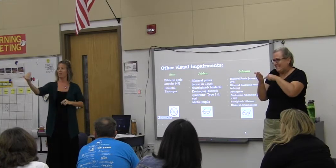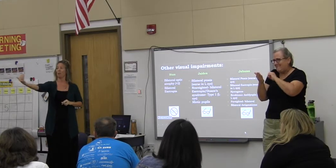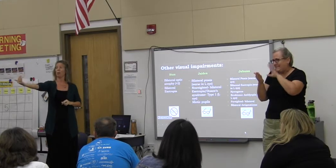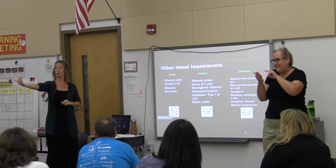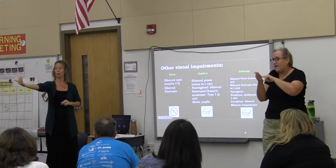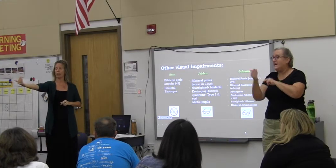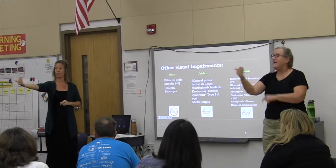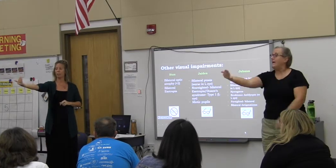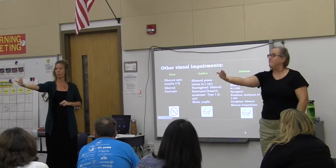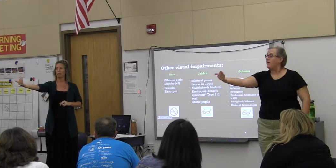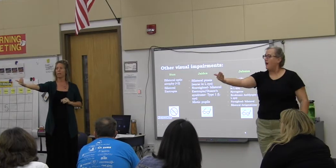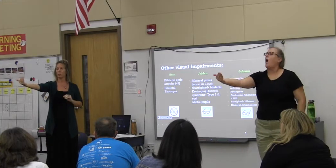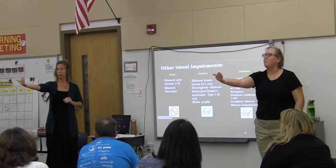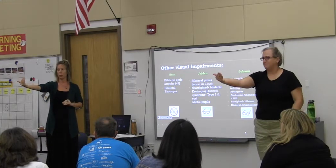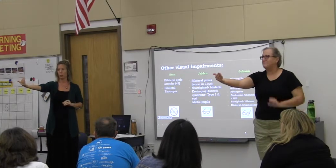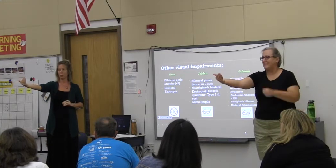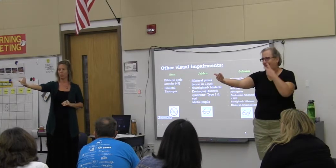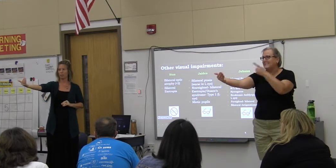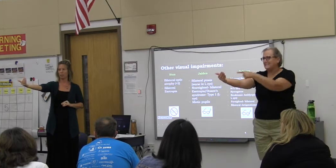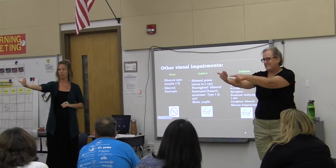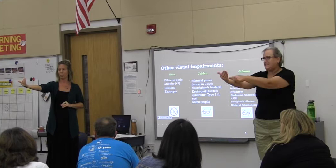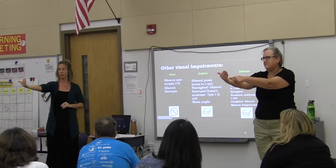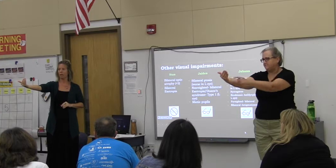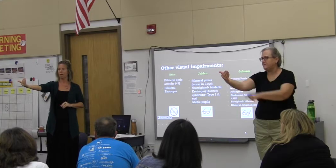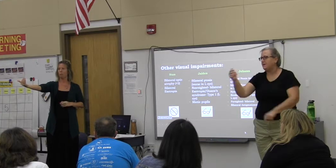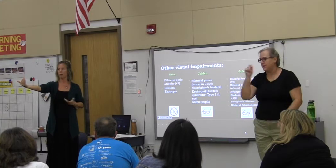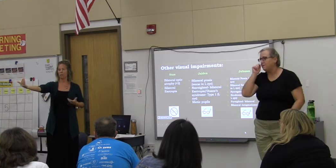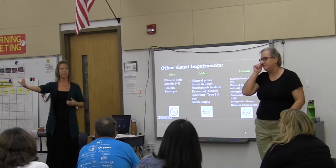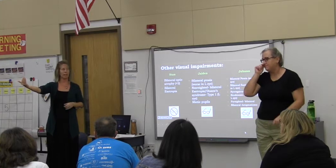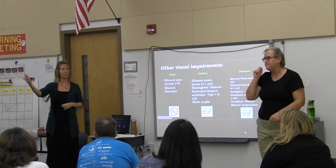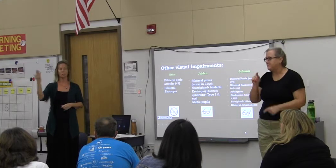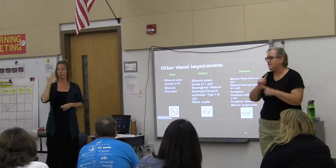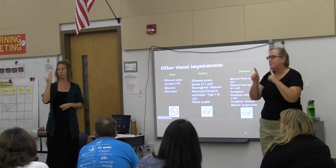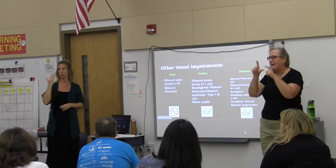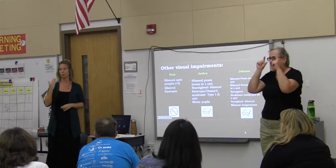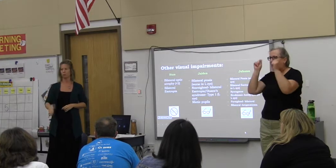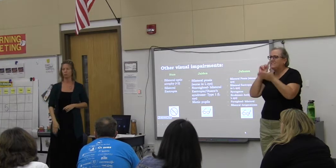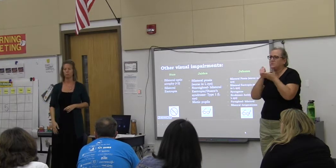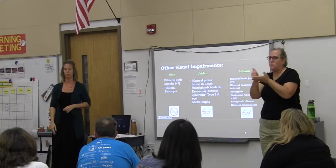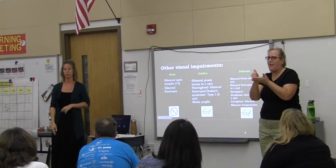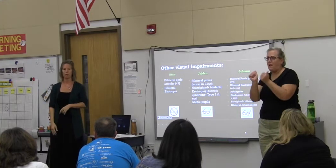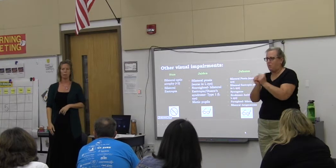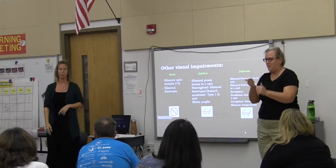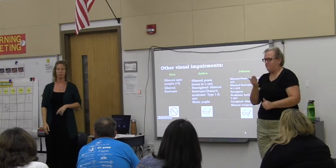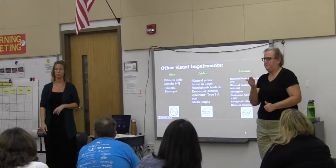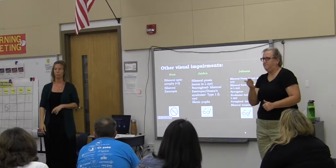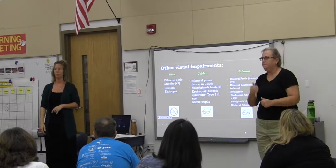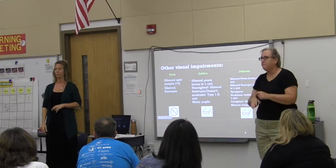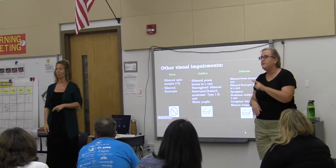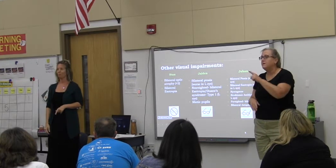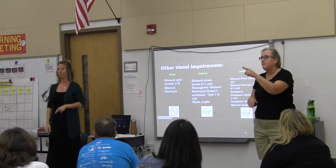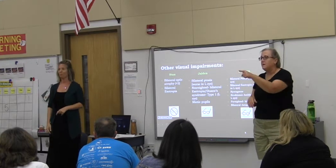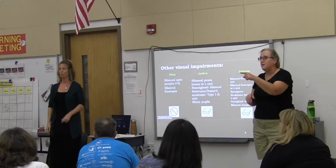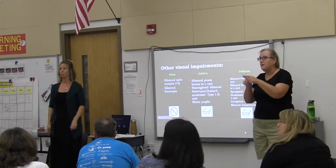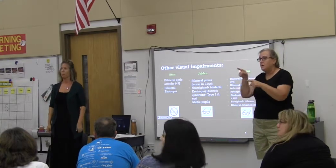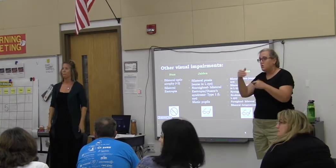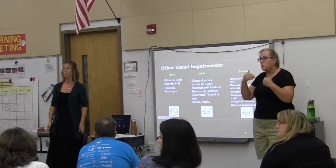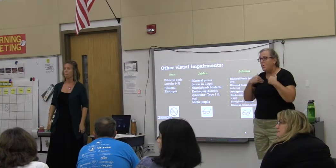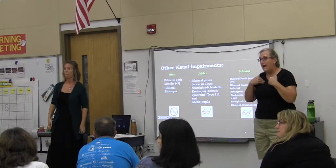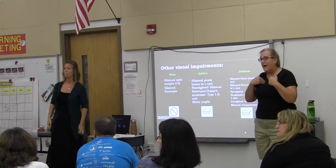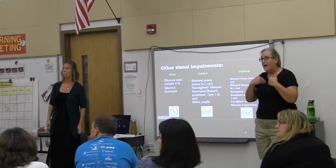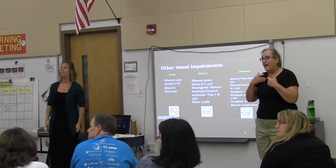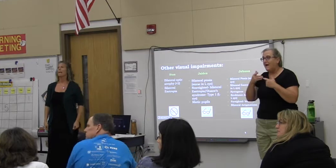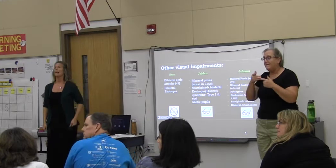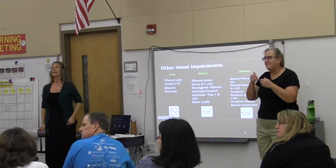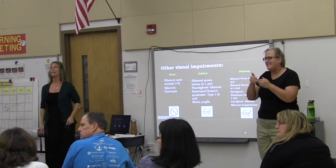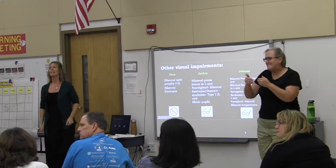clear. If you hold it back a little bit, he will be able to see better, but his glasses will help to accommodate. Do you have a